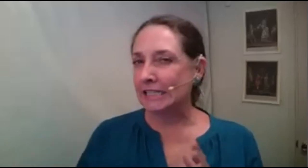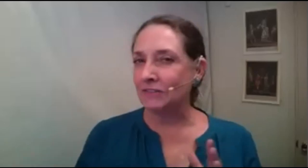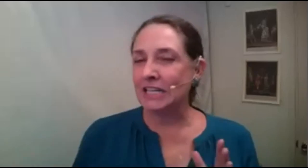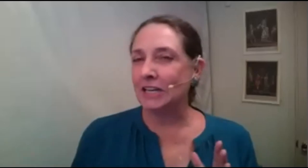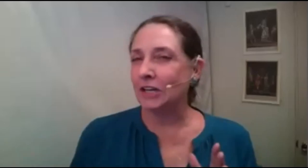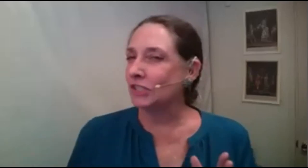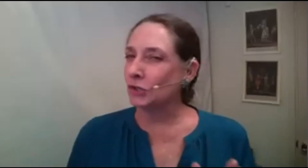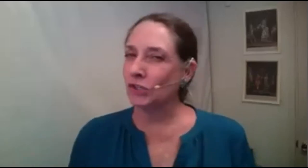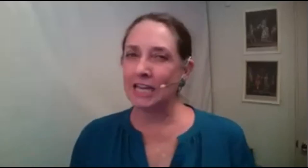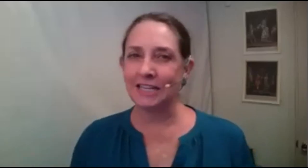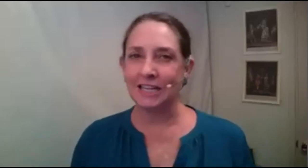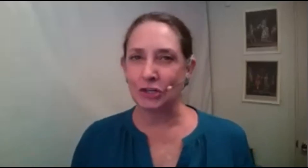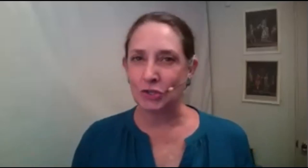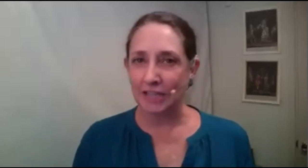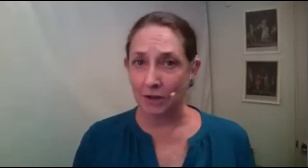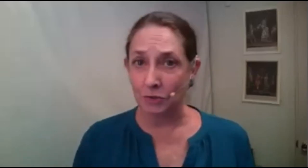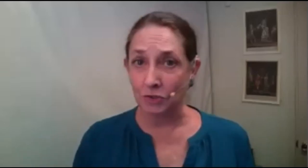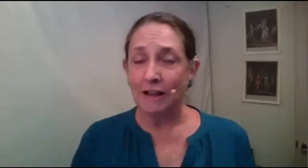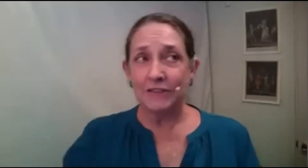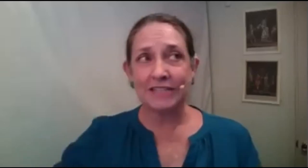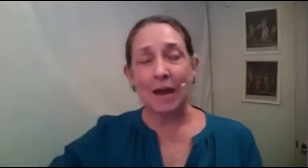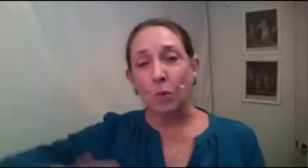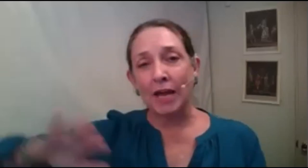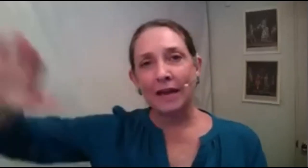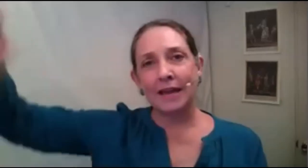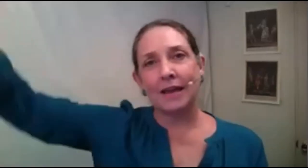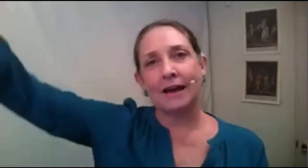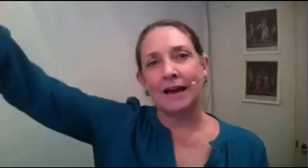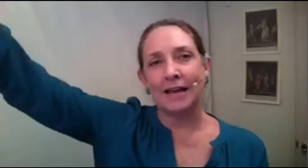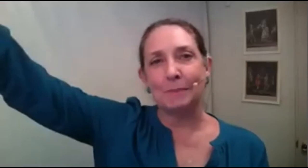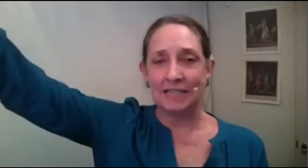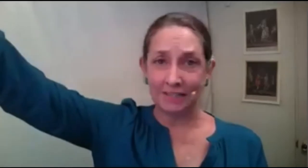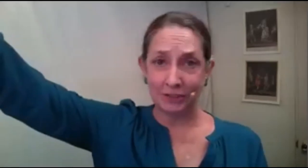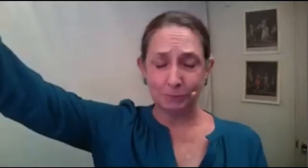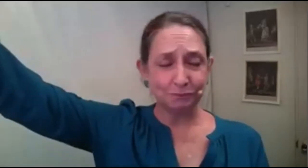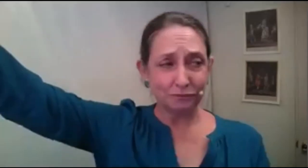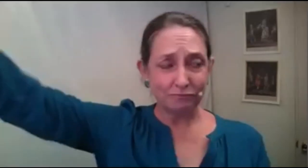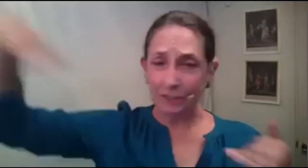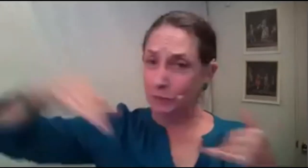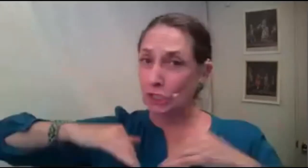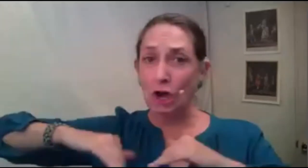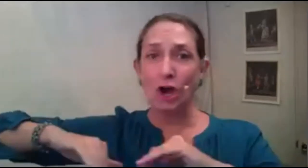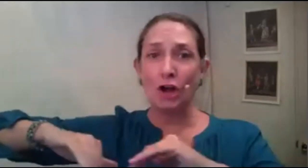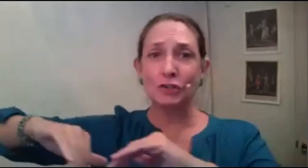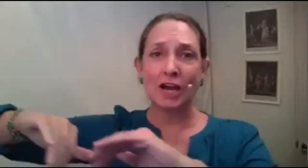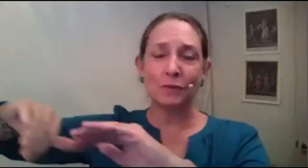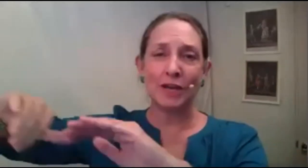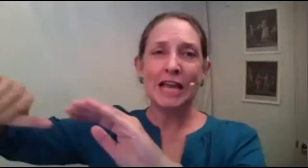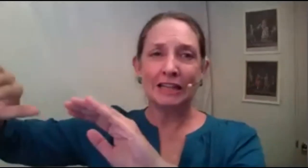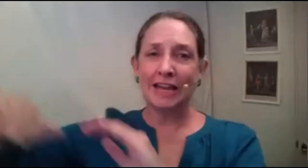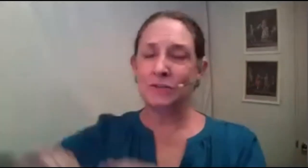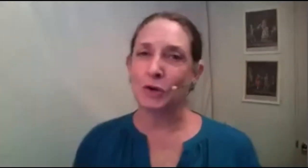late 1700s, early 1800s house, sat way high up on a hill. There was a long